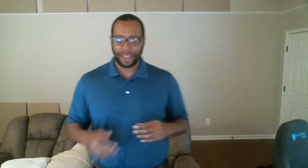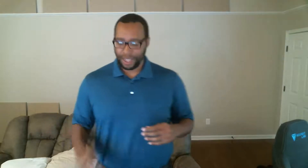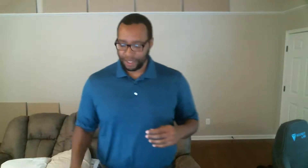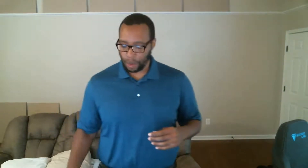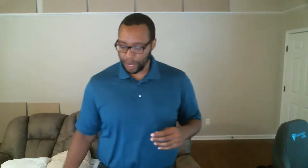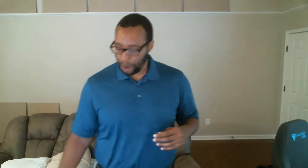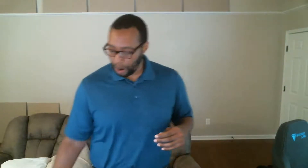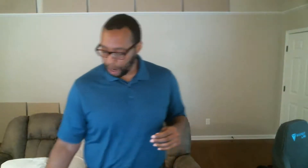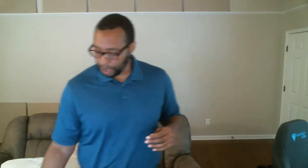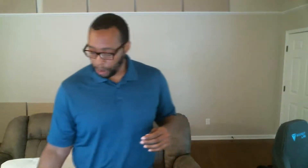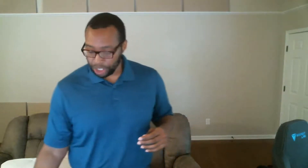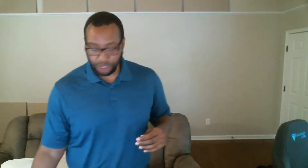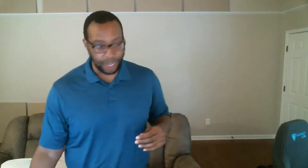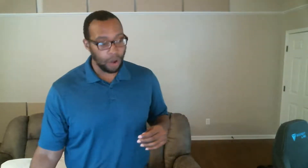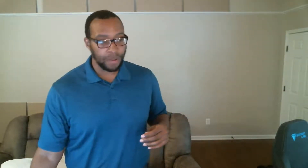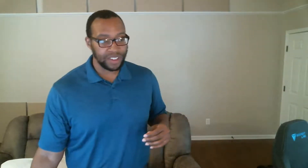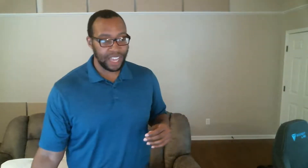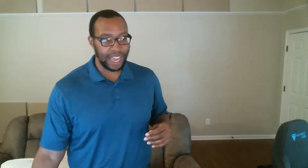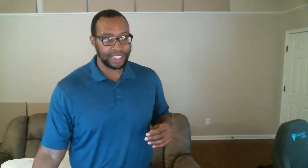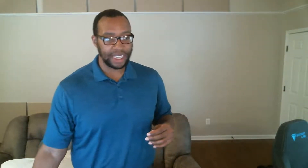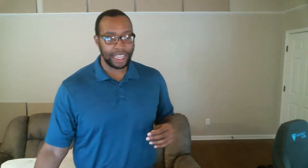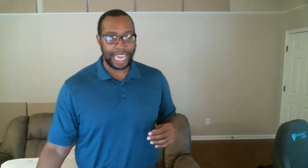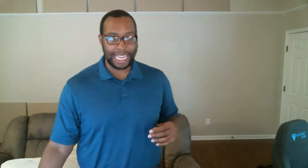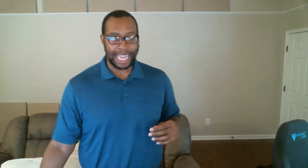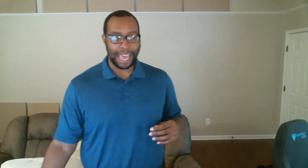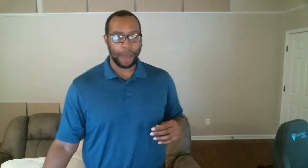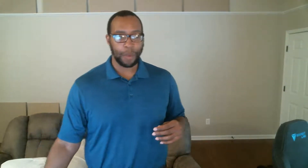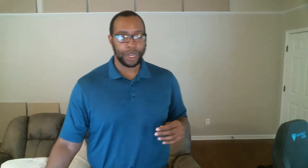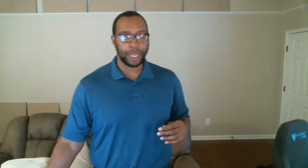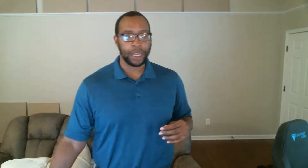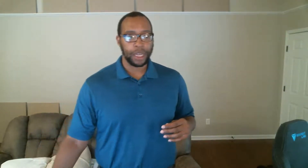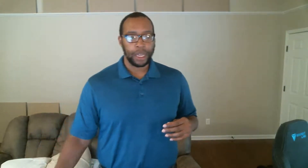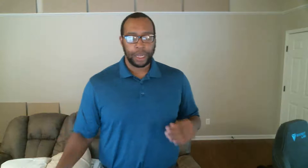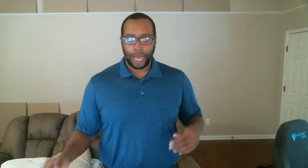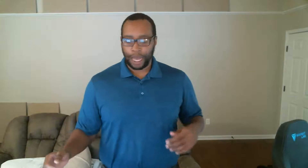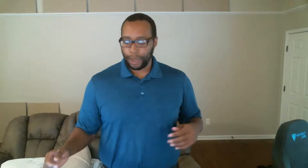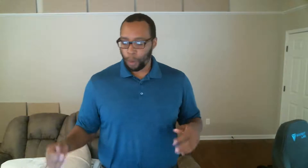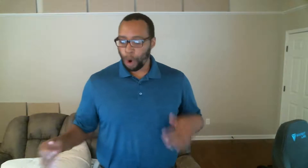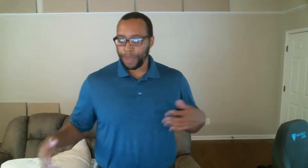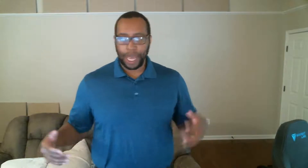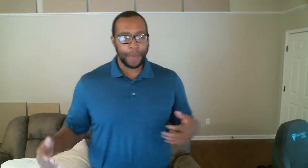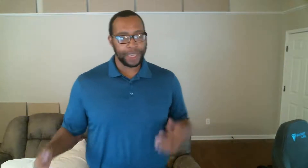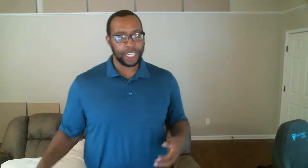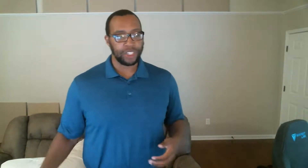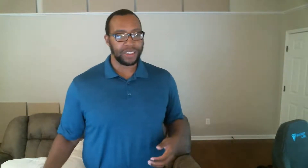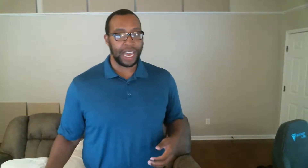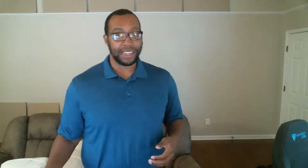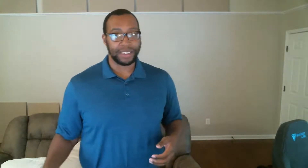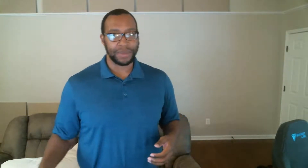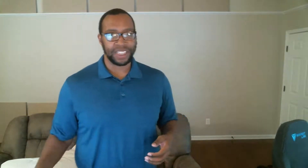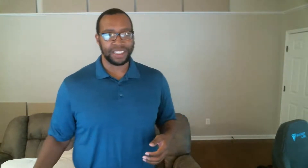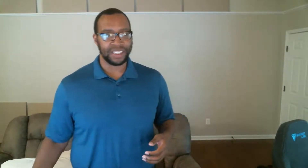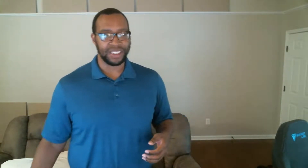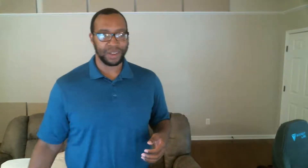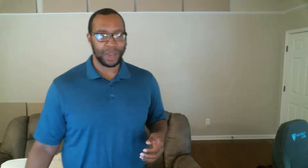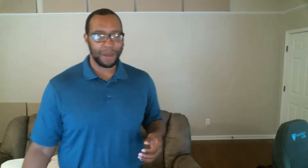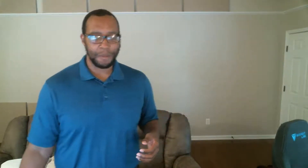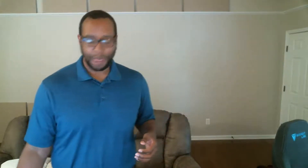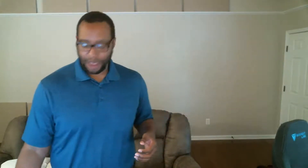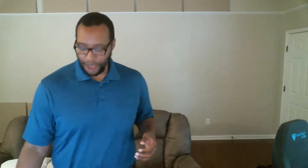So we are going straight over signs, and then in that, I'm going to warm you up and get you signing some sentences, okay? All right,